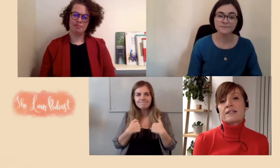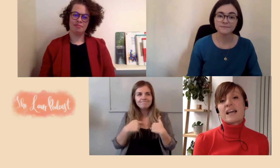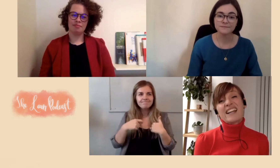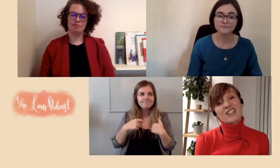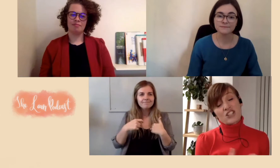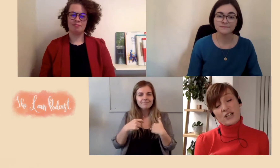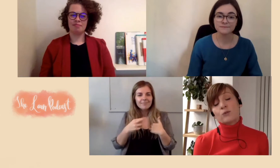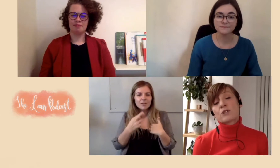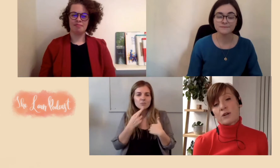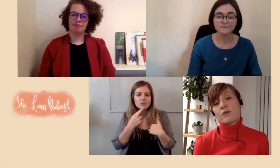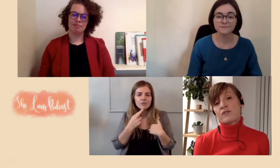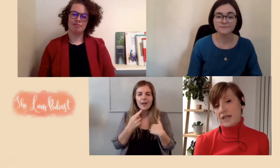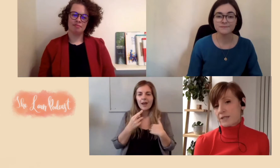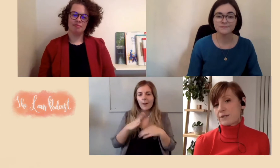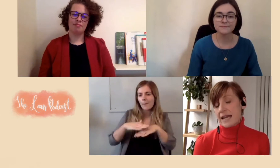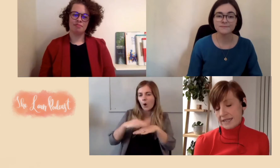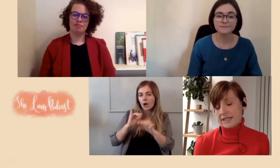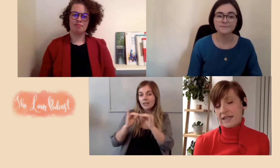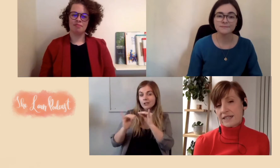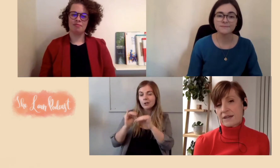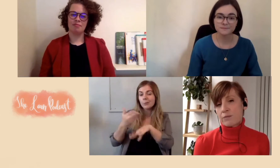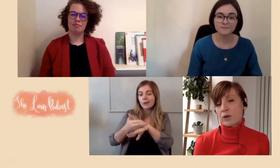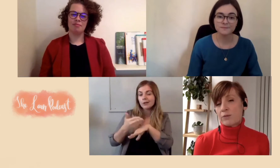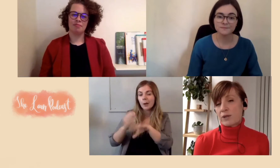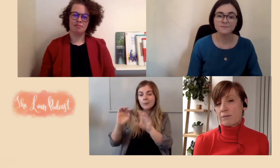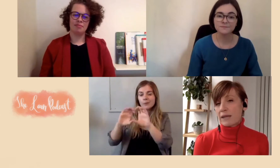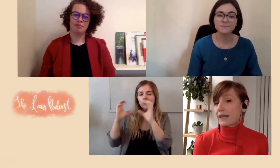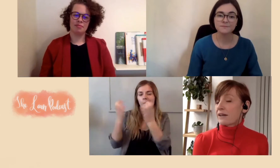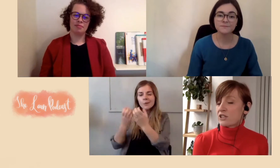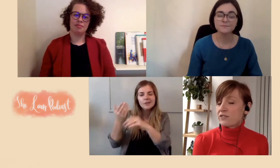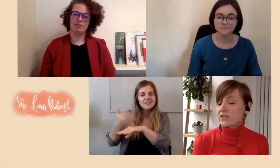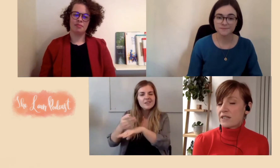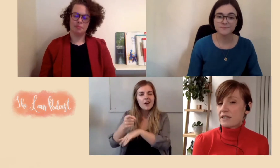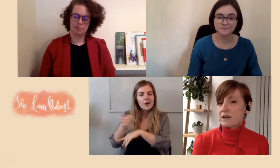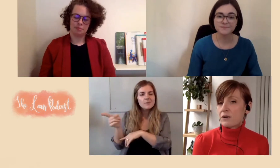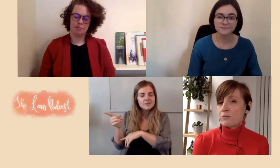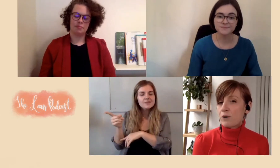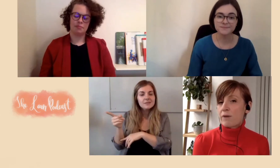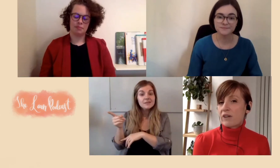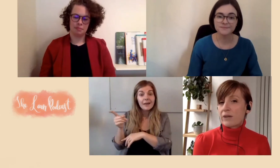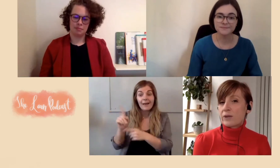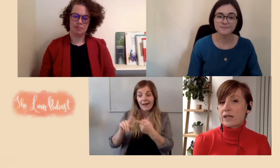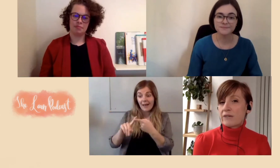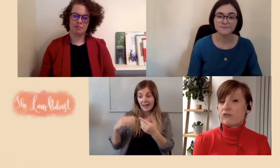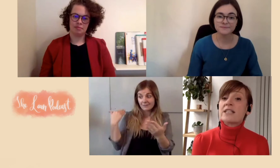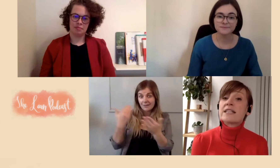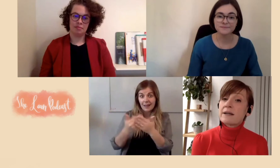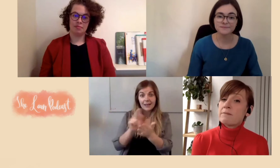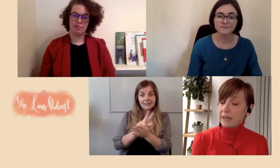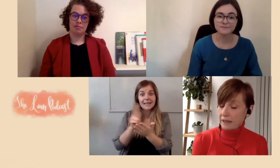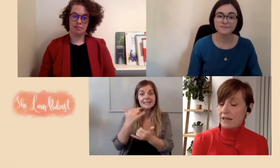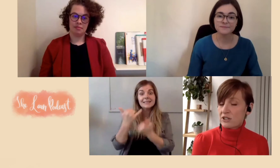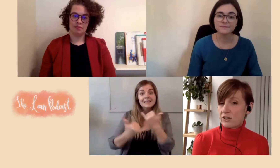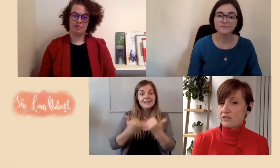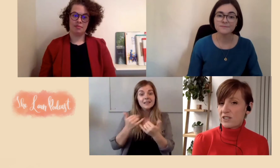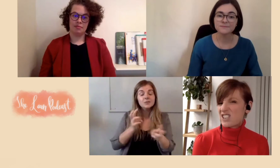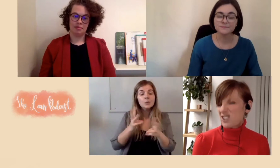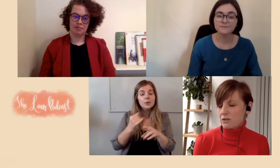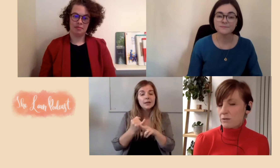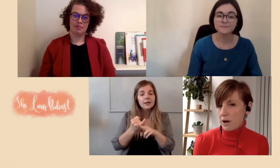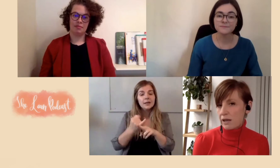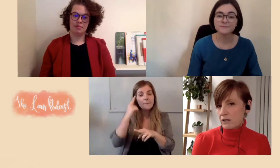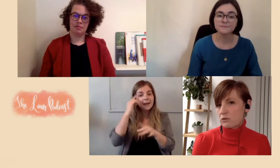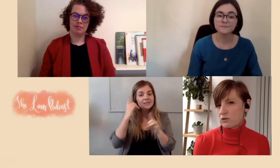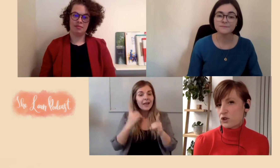lean towards doing more community type bookings. And actually also over the last 18 years, I've been working within mental